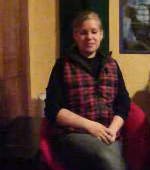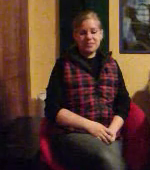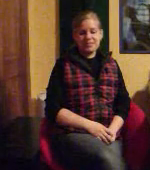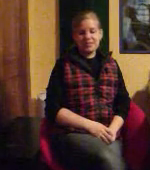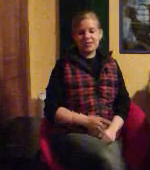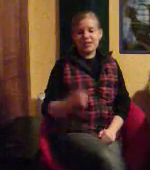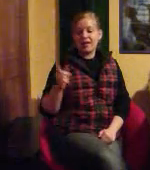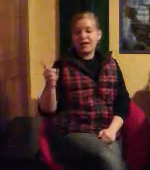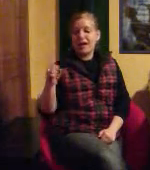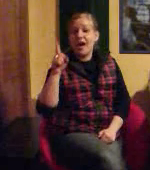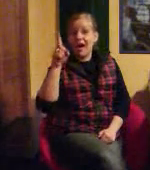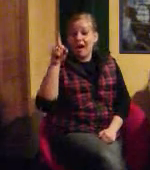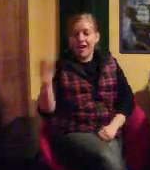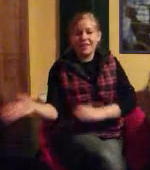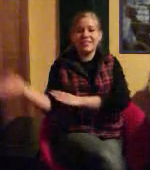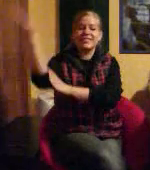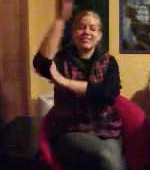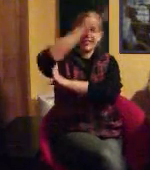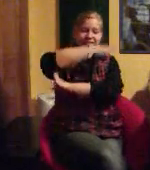one day she could swing.